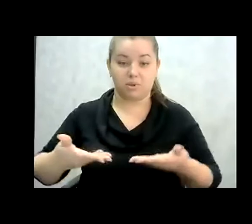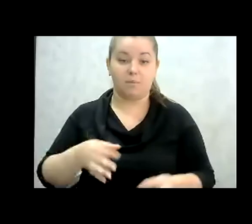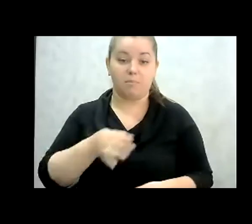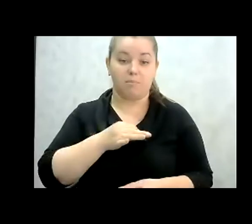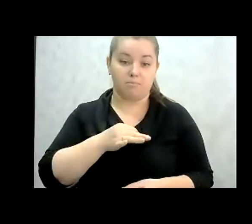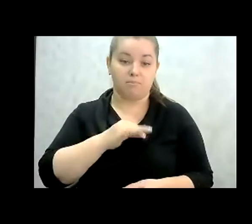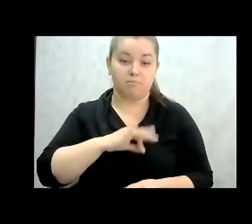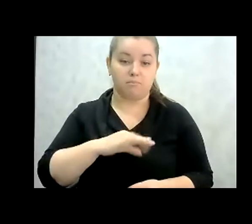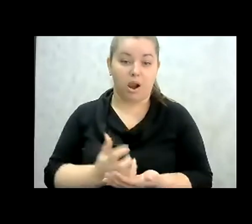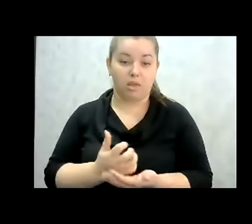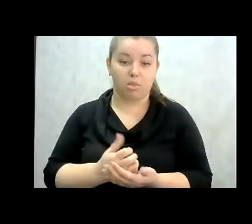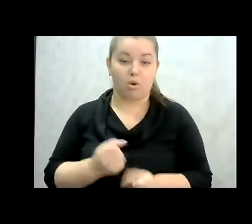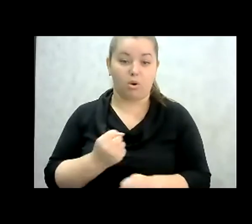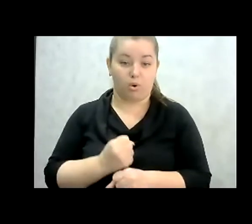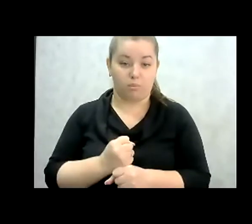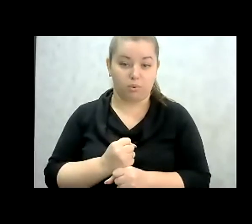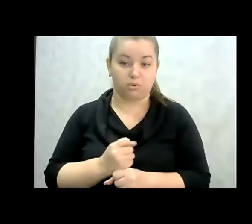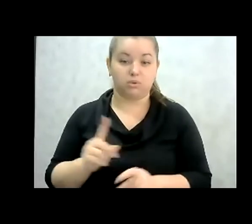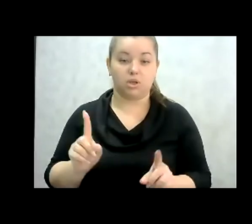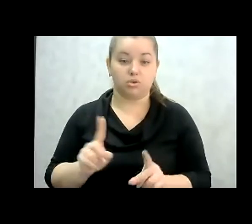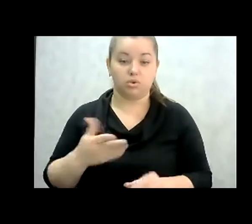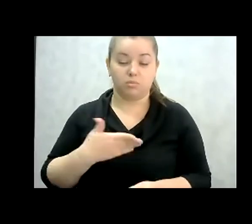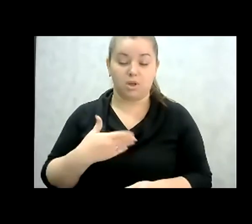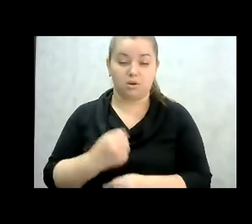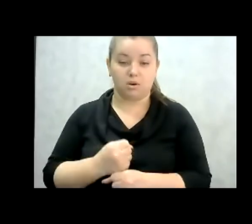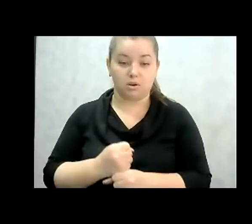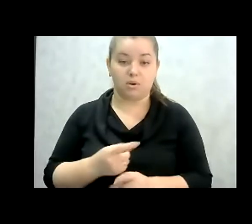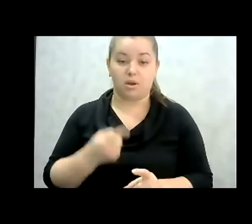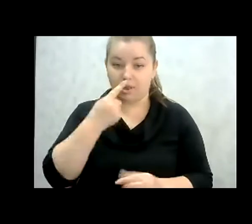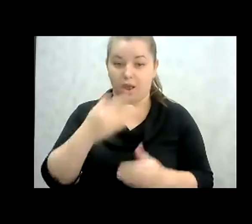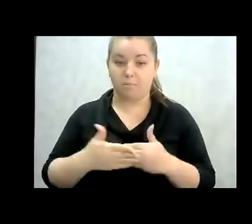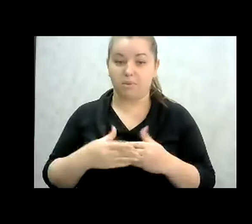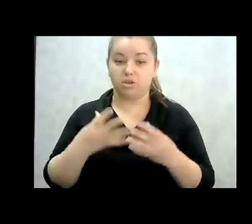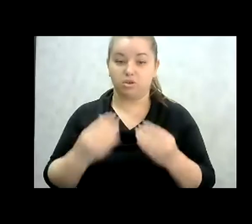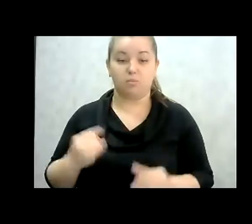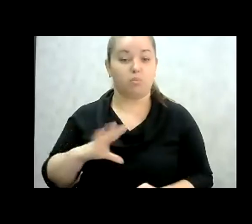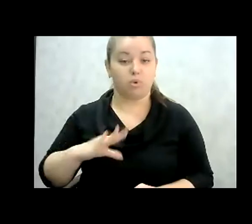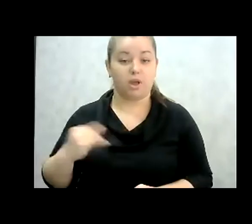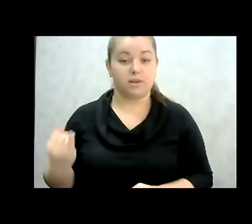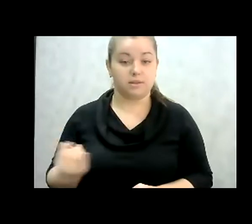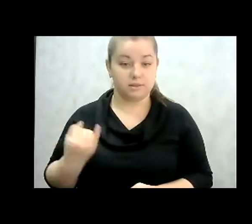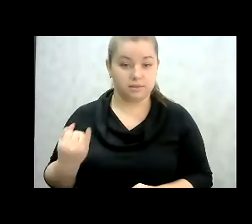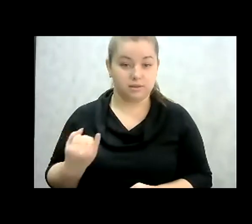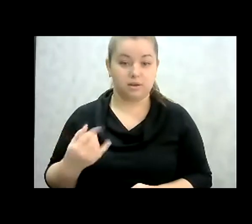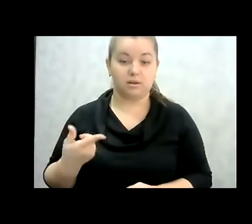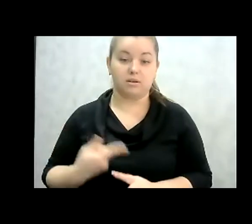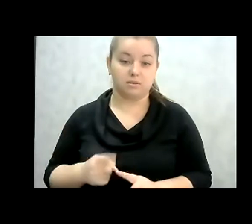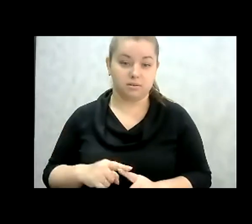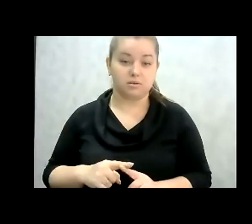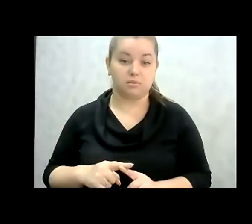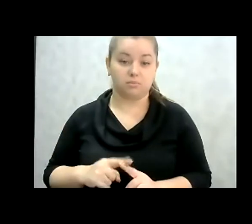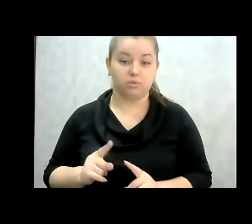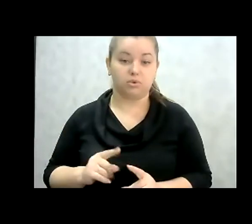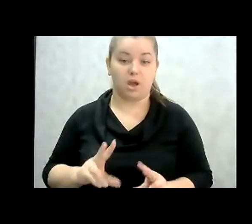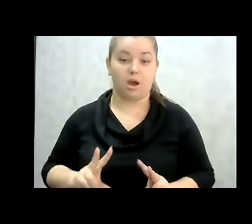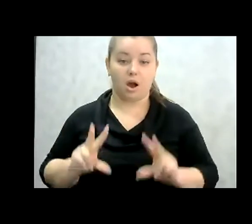wish success to all of us. I hope this joint work will